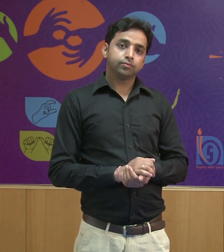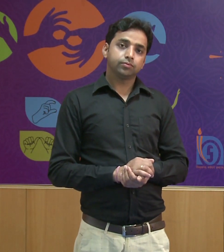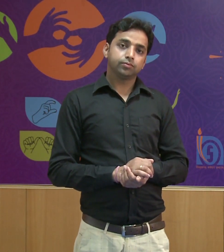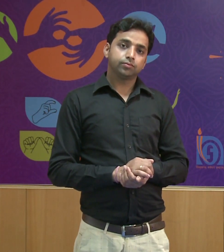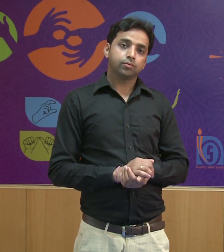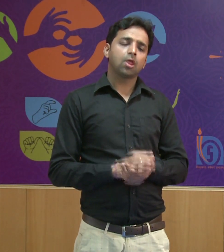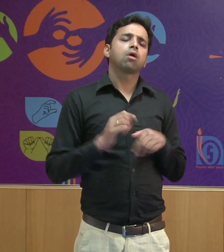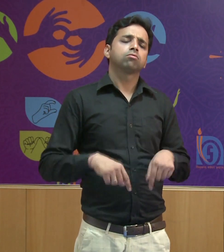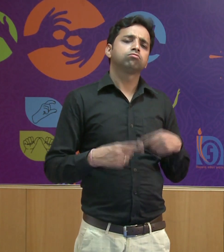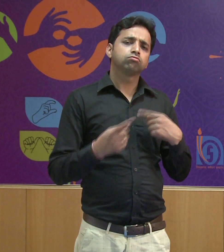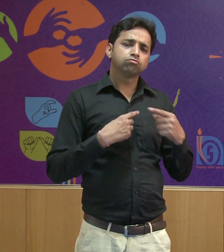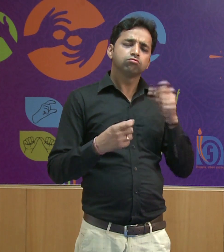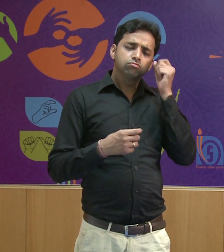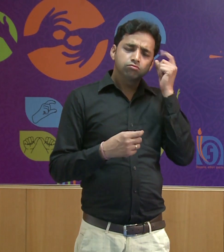let us now understand